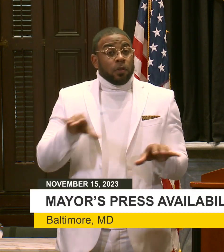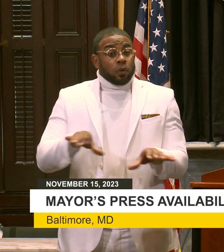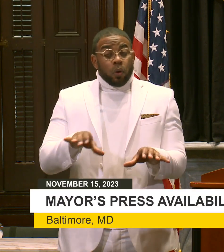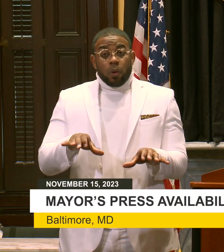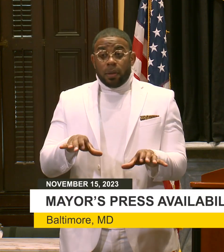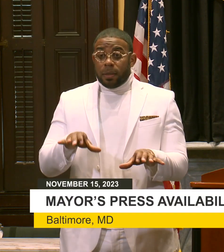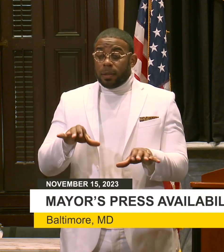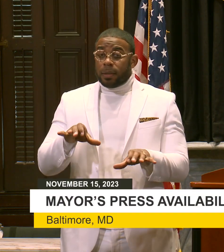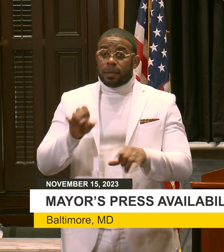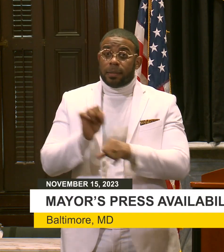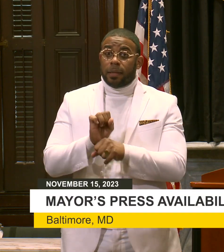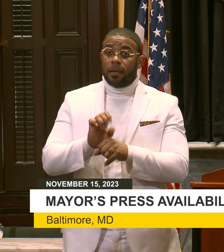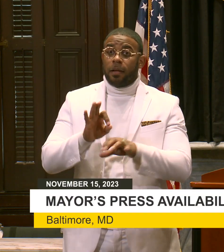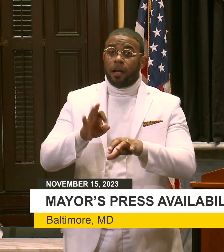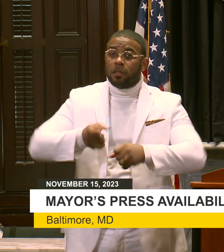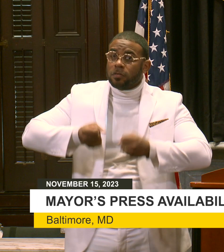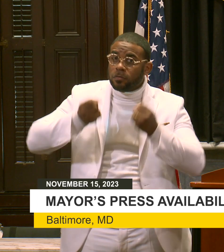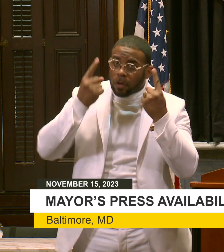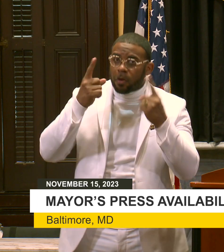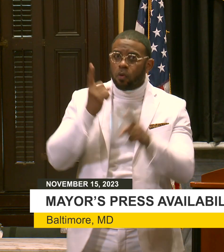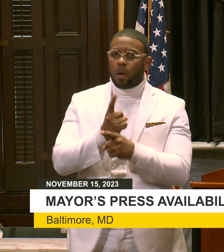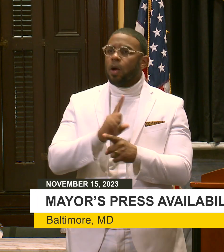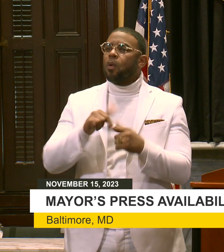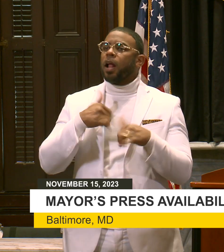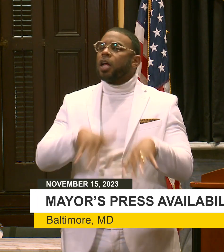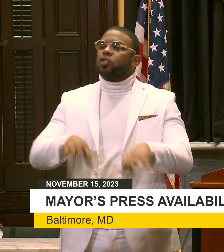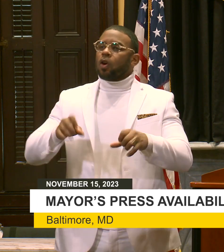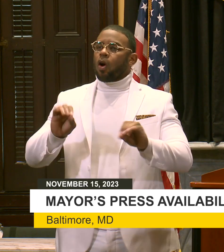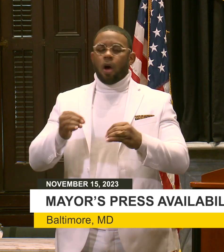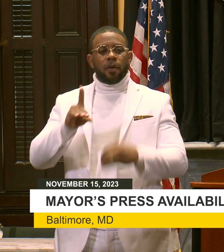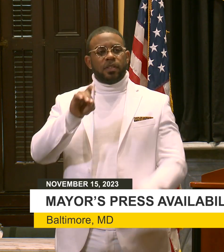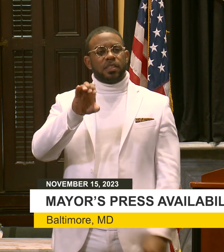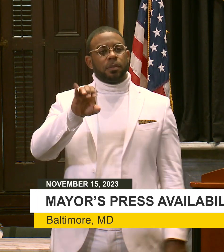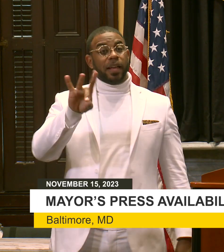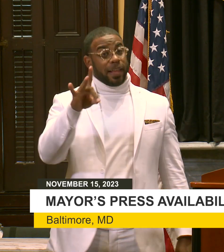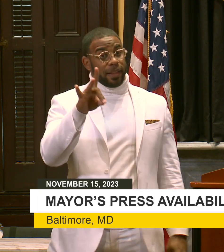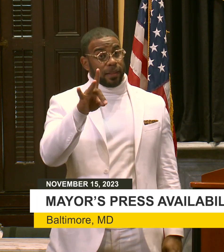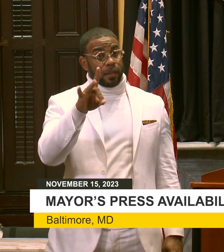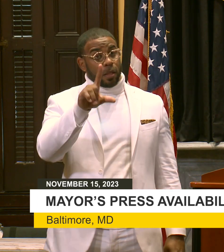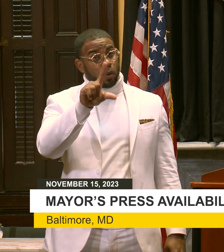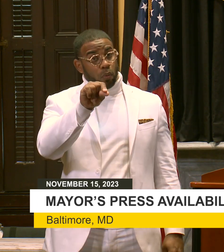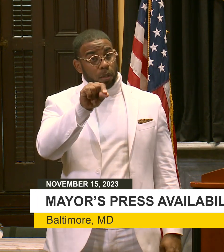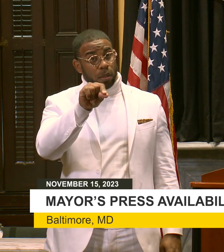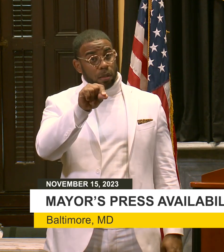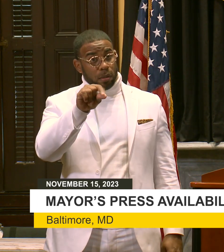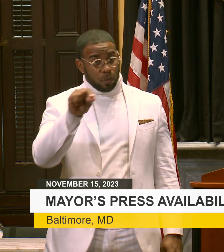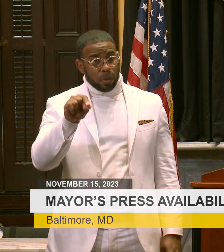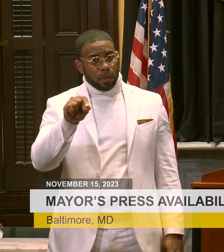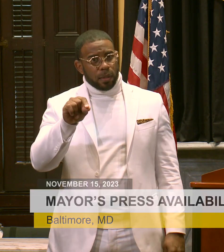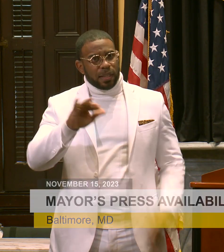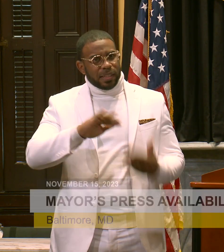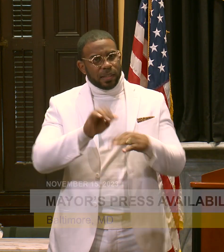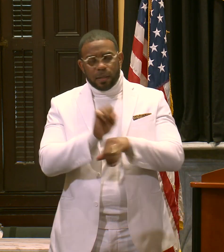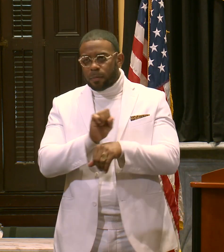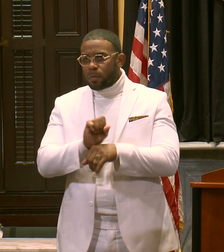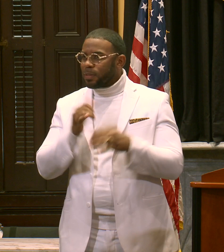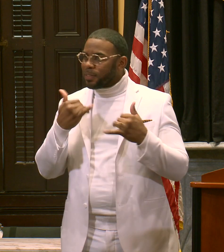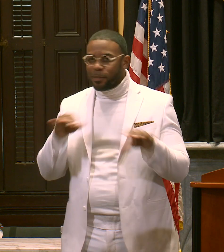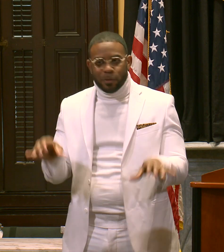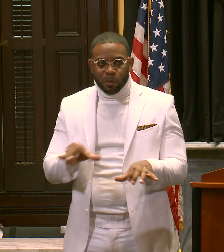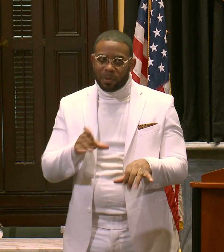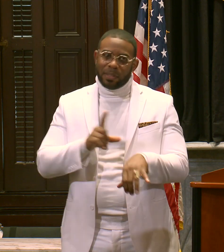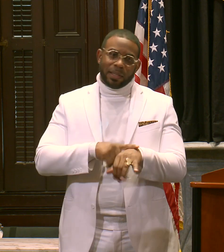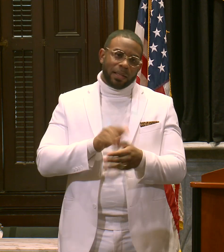do a job of understanding, right? When I took office on December 8th of 2020, city employees were still doing